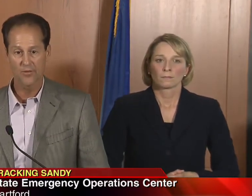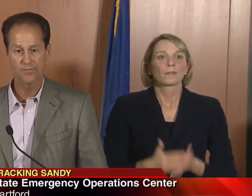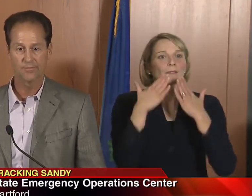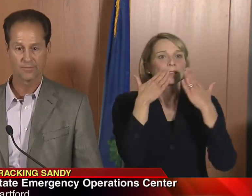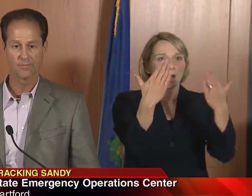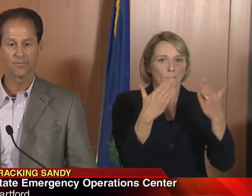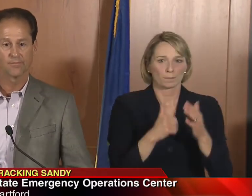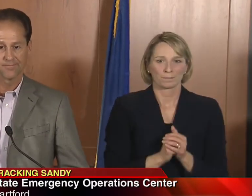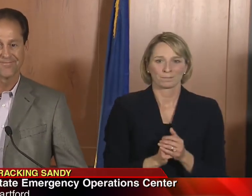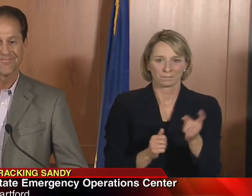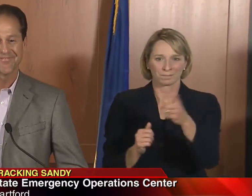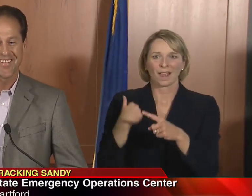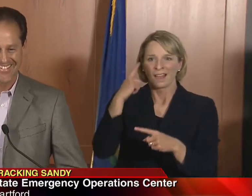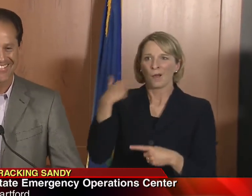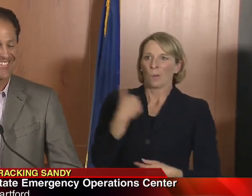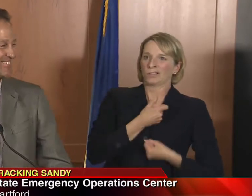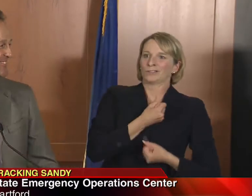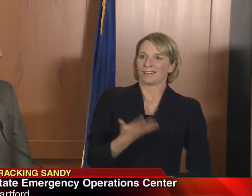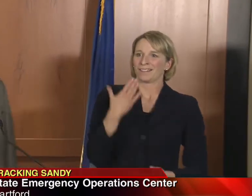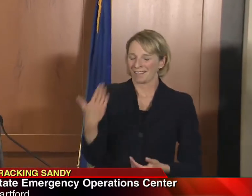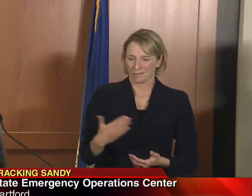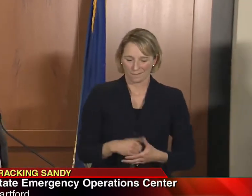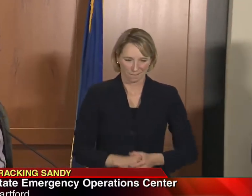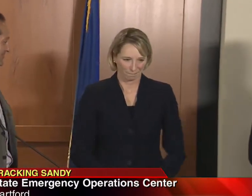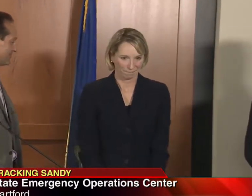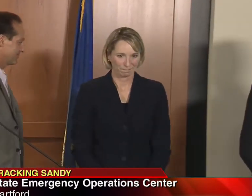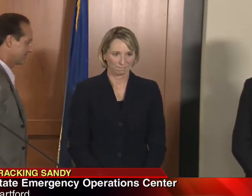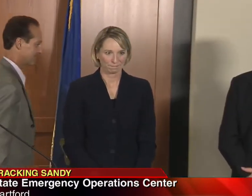Thank you. I think you've exhausted us. Thank you.